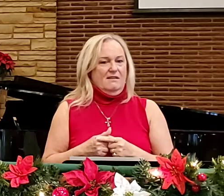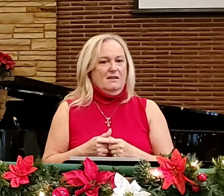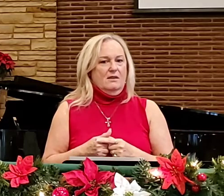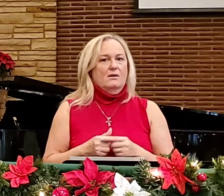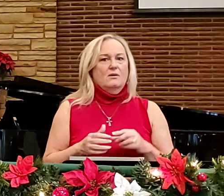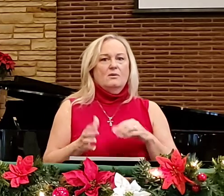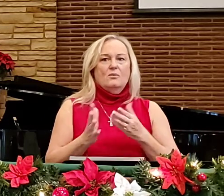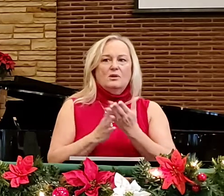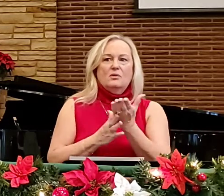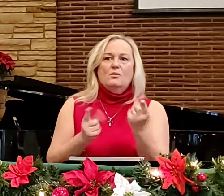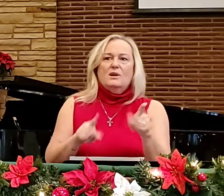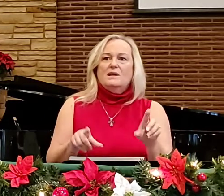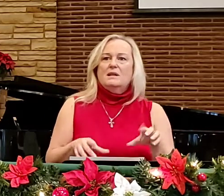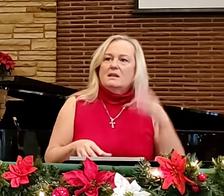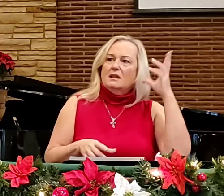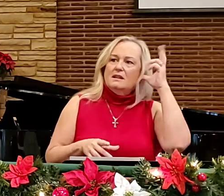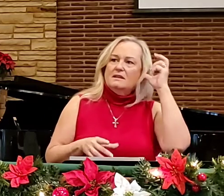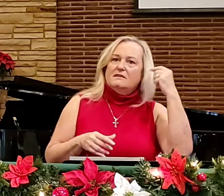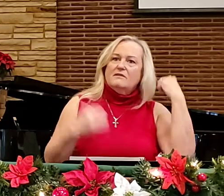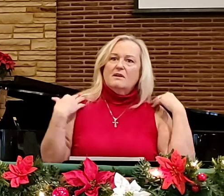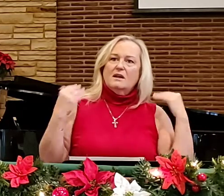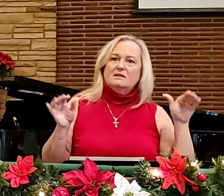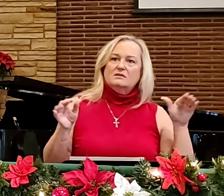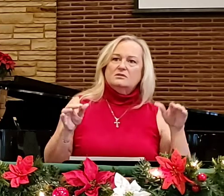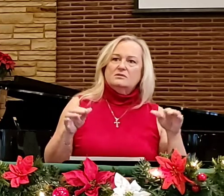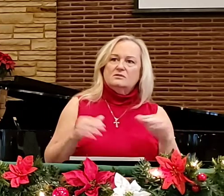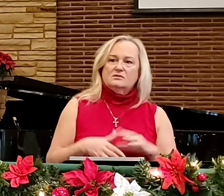And while we listen for angels